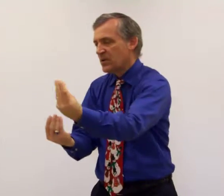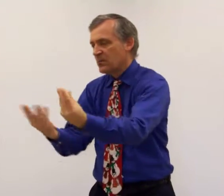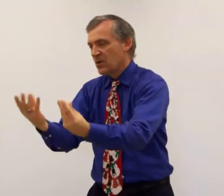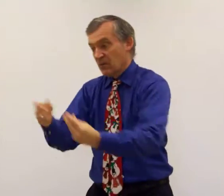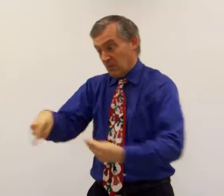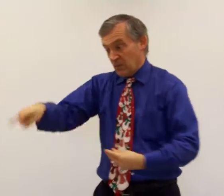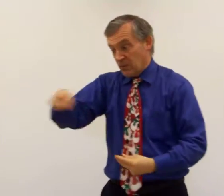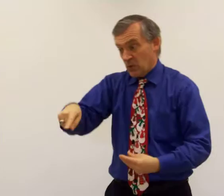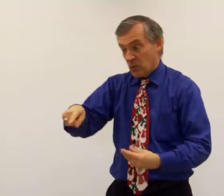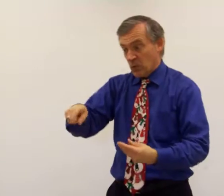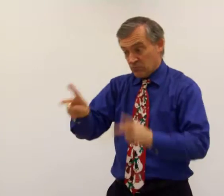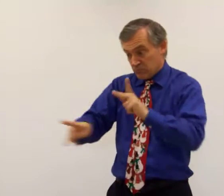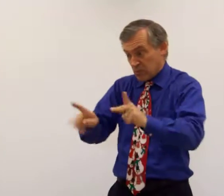flowers.